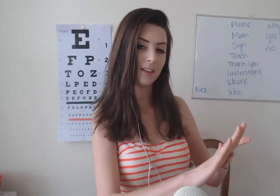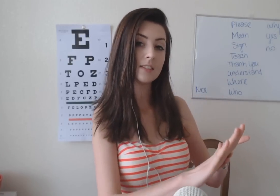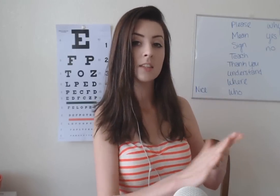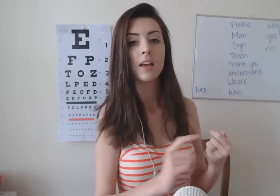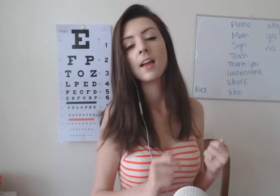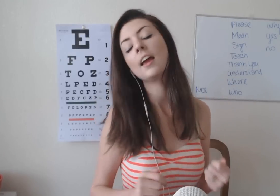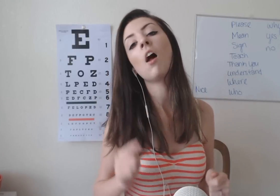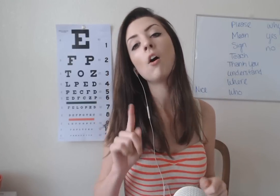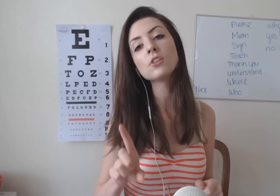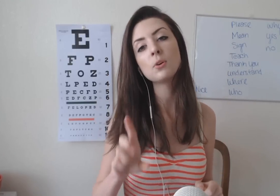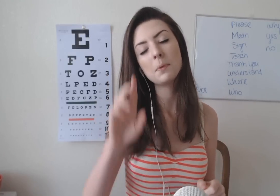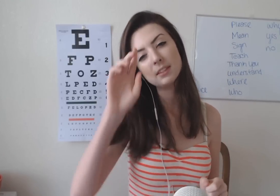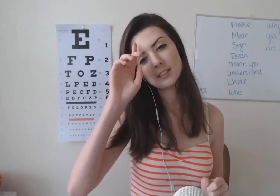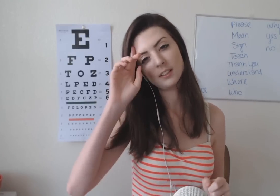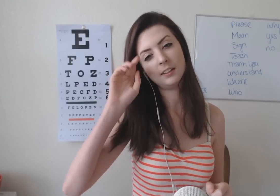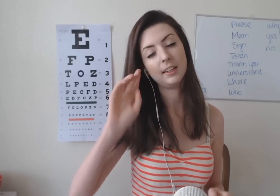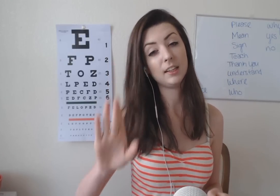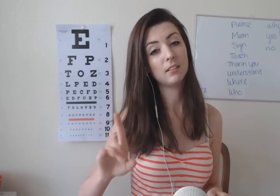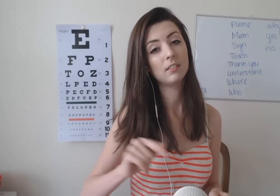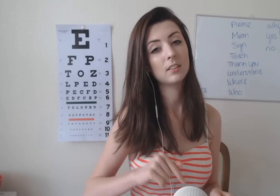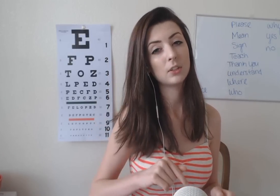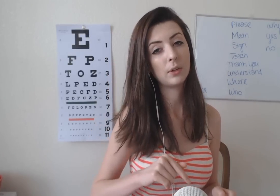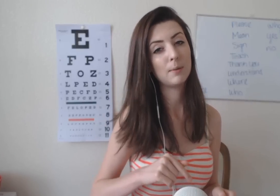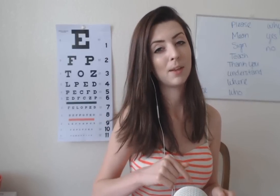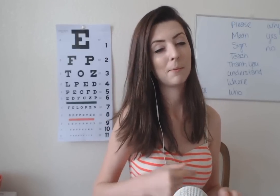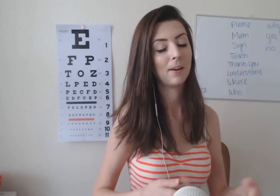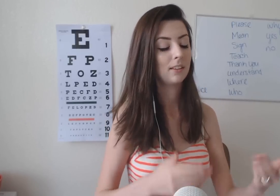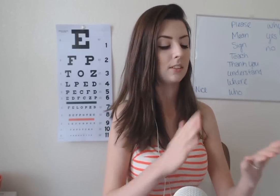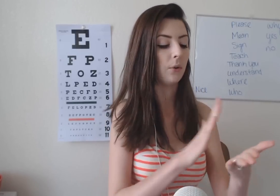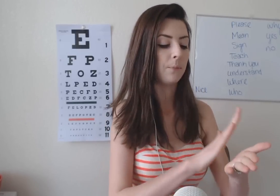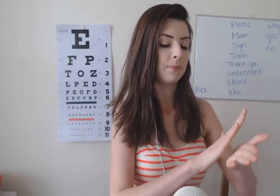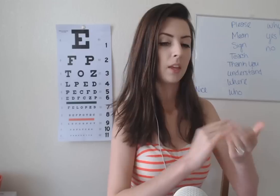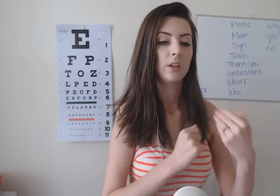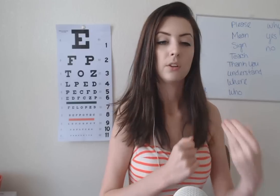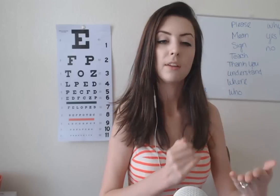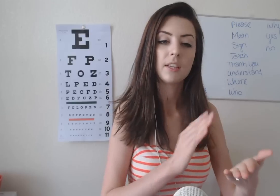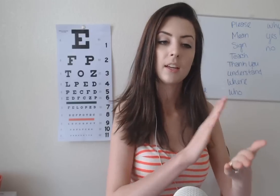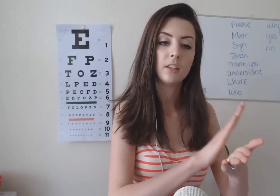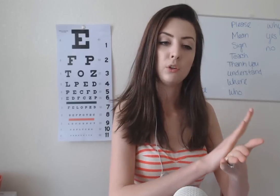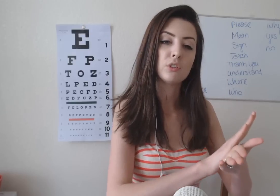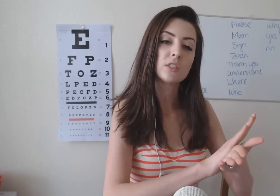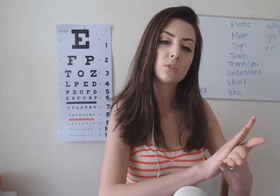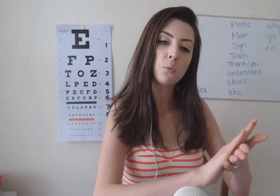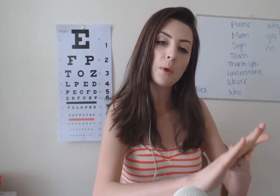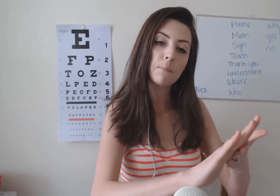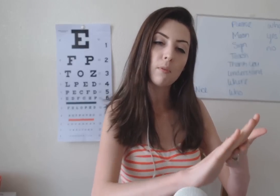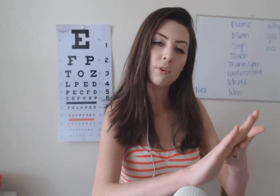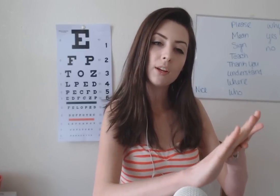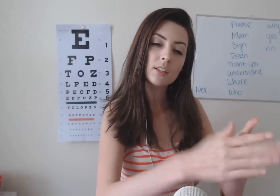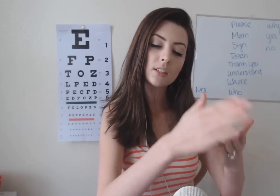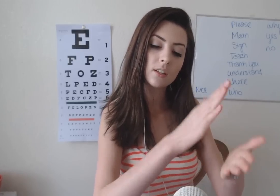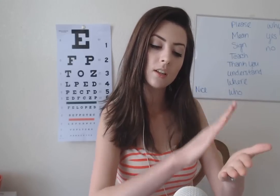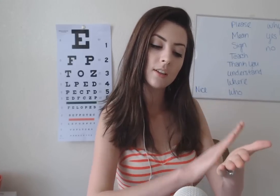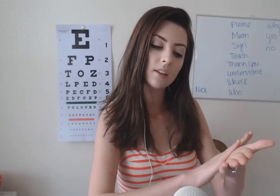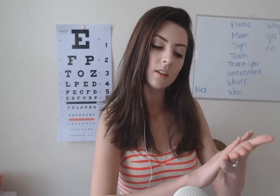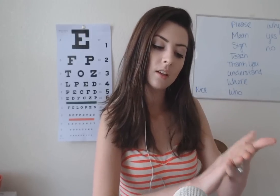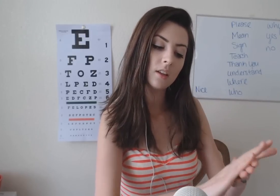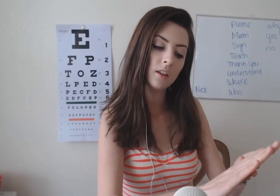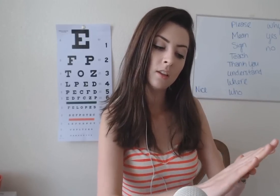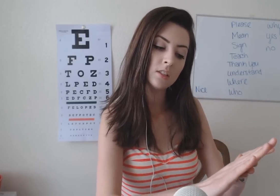nice. It also means clean. So keep that in mind. So your left hand and you just sweep over it.